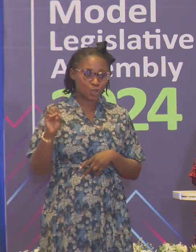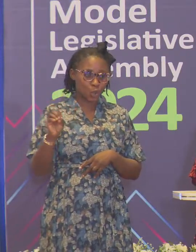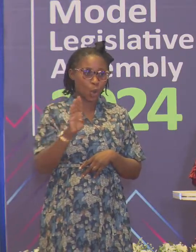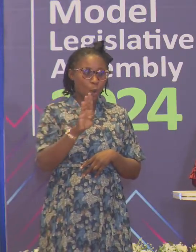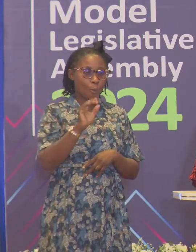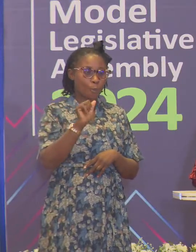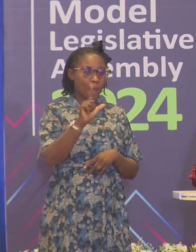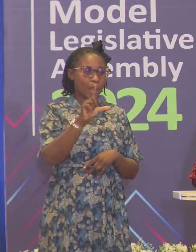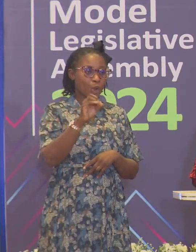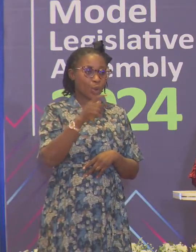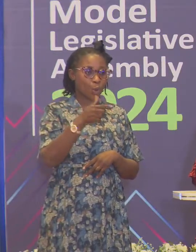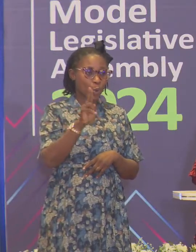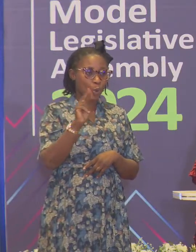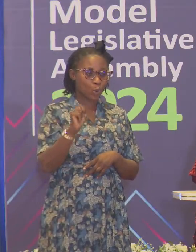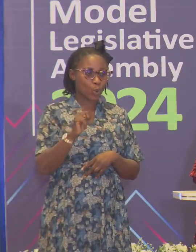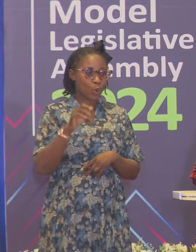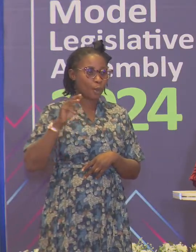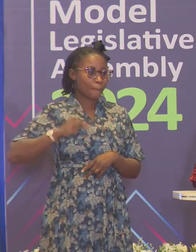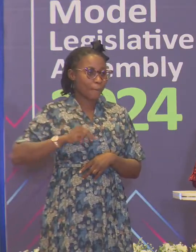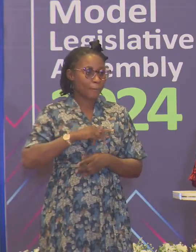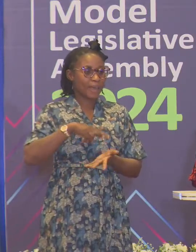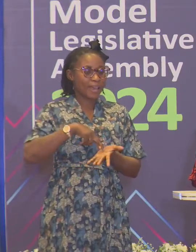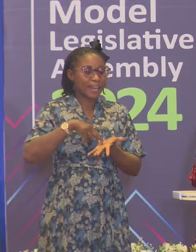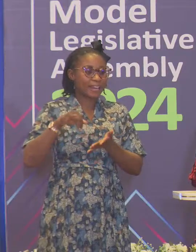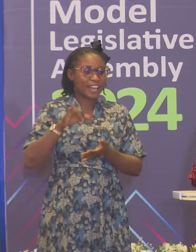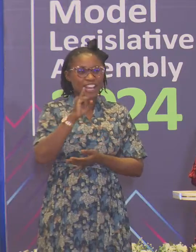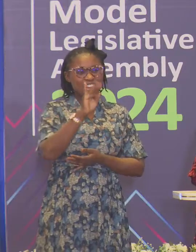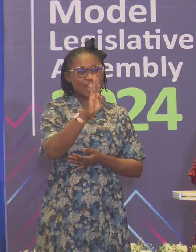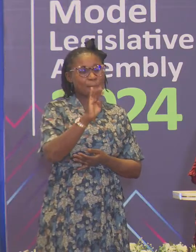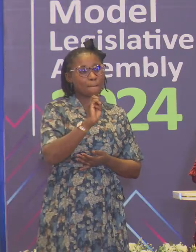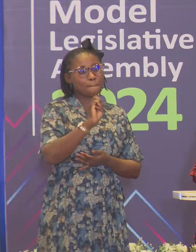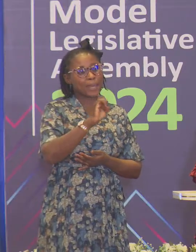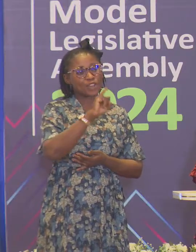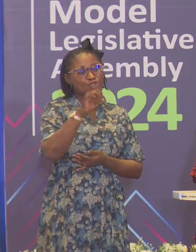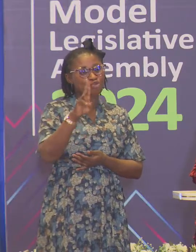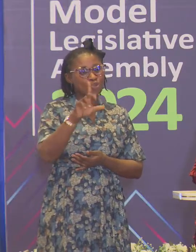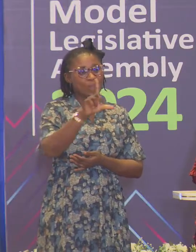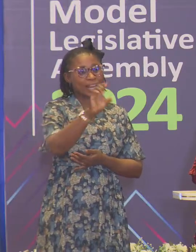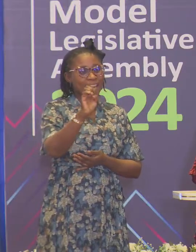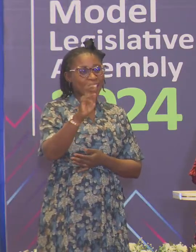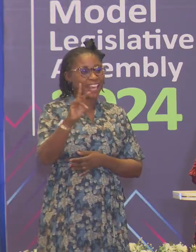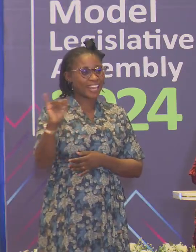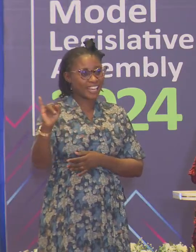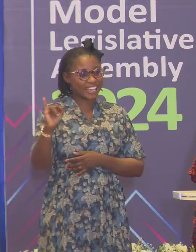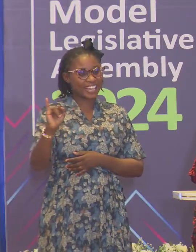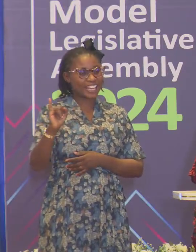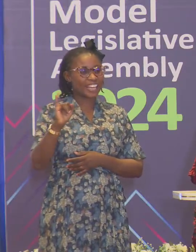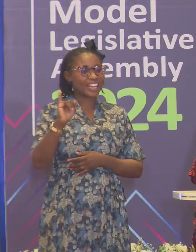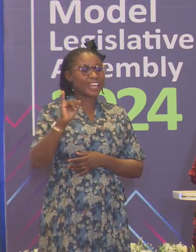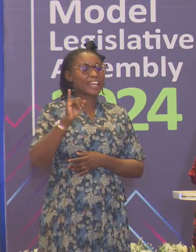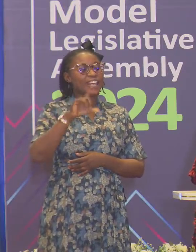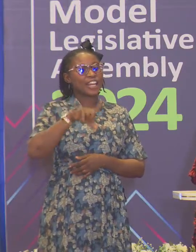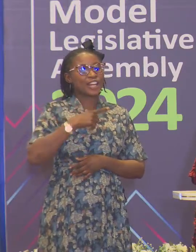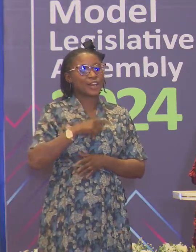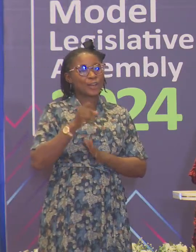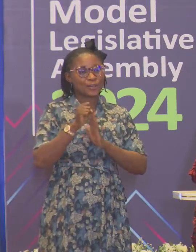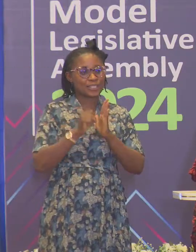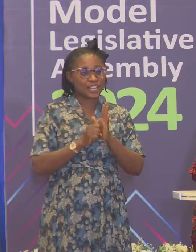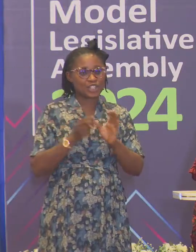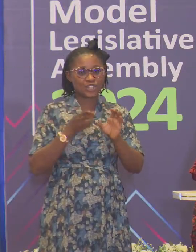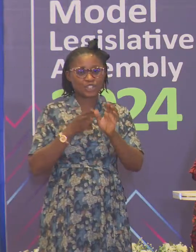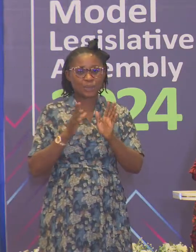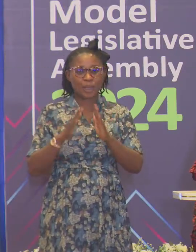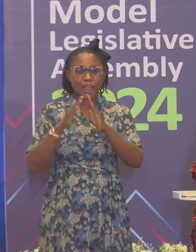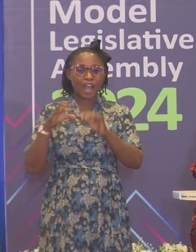Honorable Balogun is a member representing Ibeju-Lekki Federal Constituency in Lagos State and chairman of the House Committee